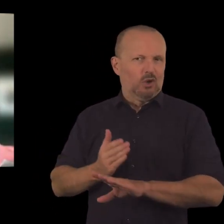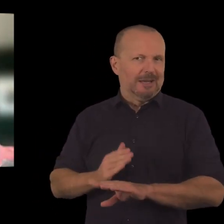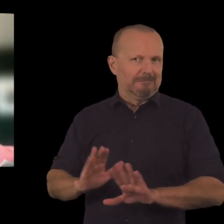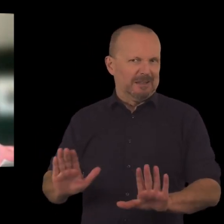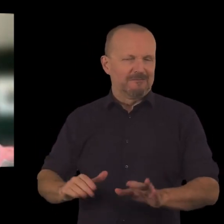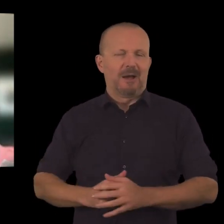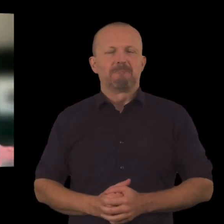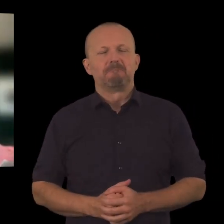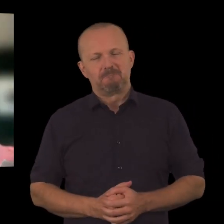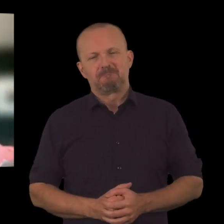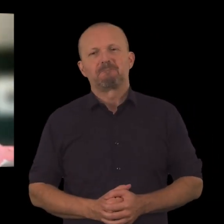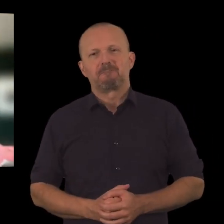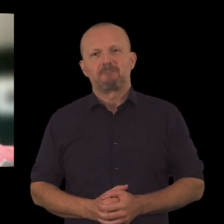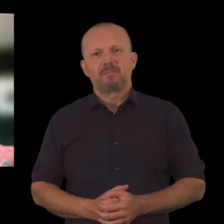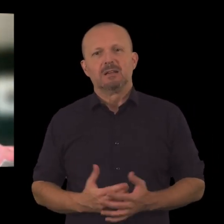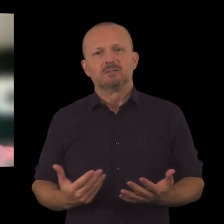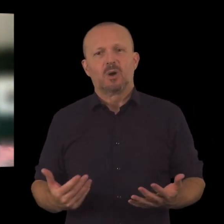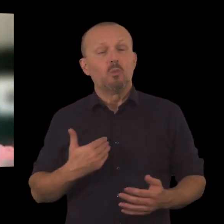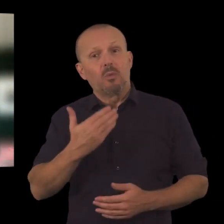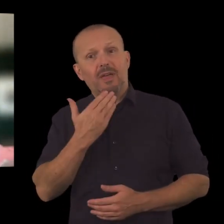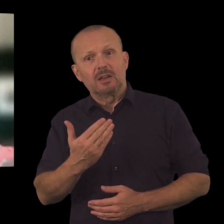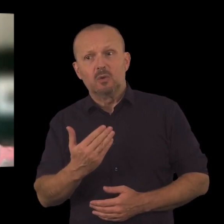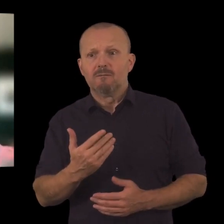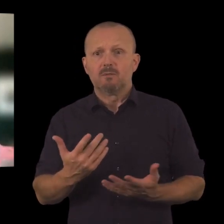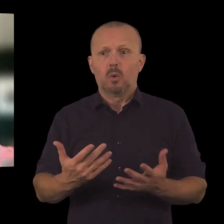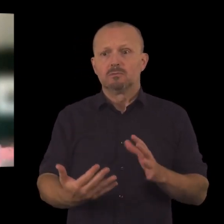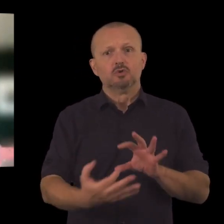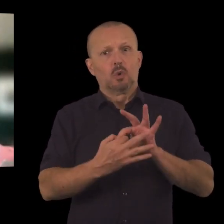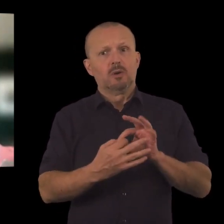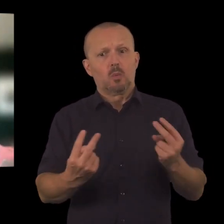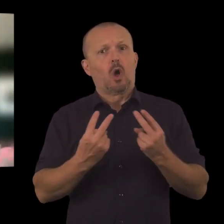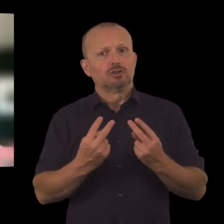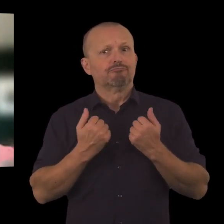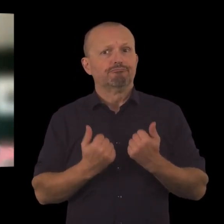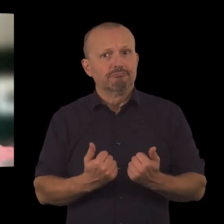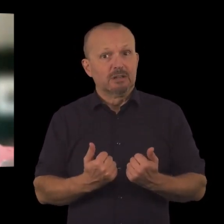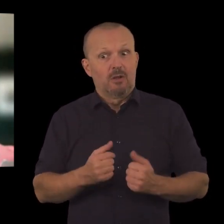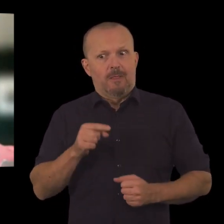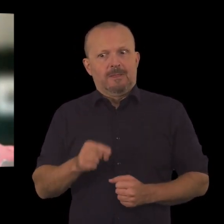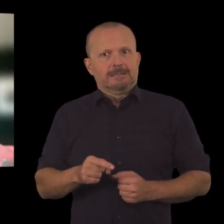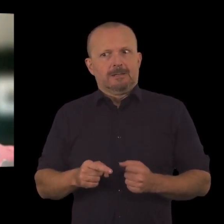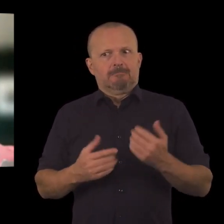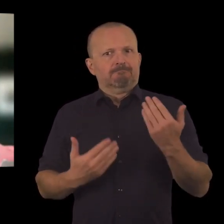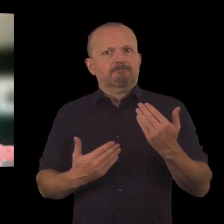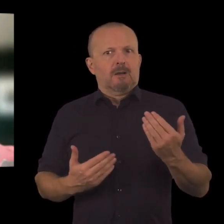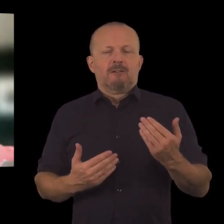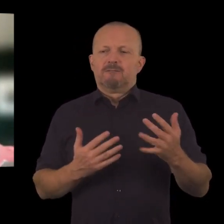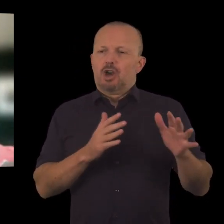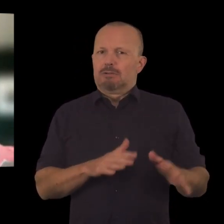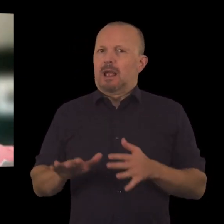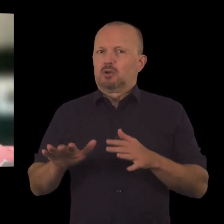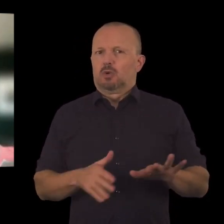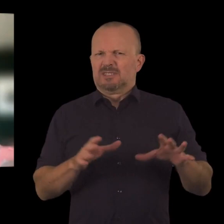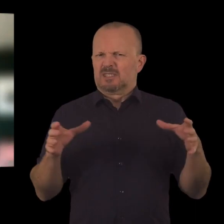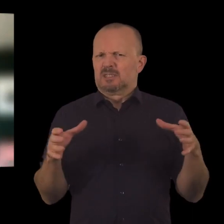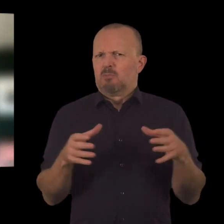to make them join in with us just because I know they've all got hundreds of other things that they're keeping an eye on